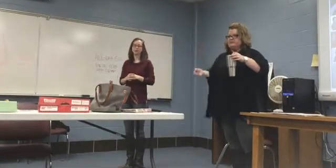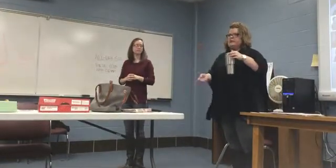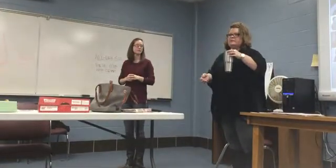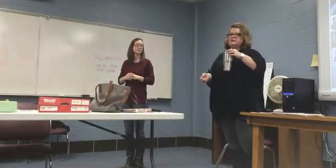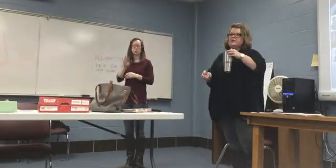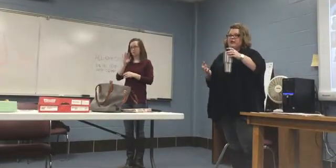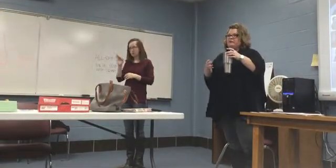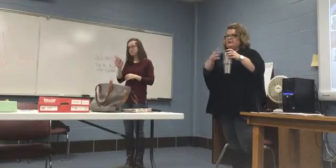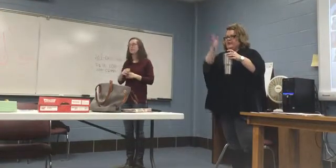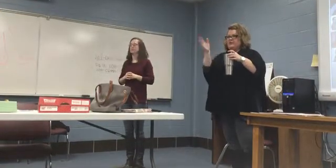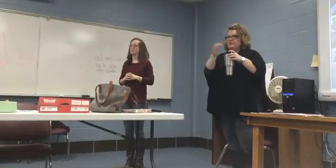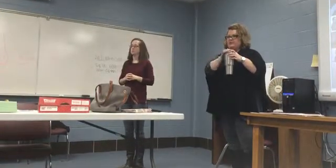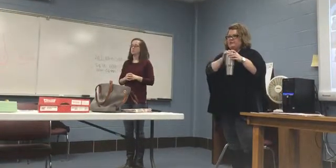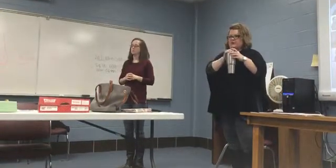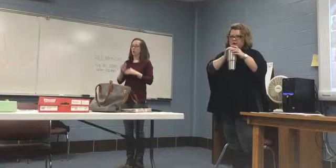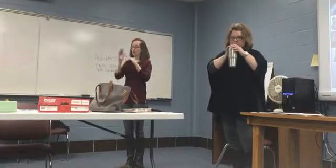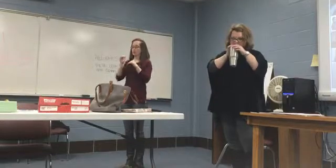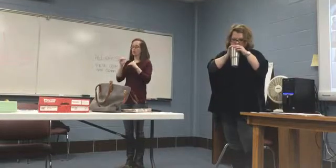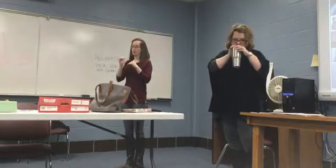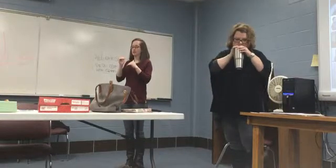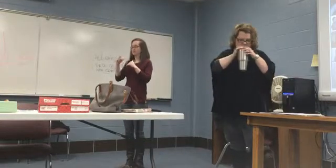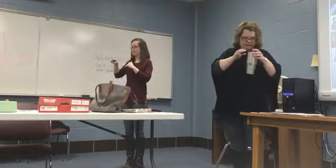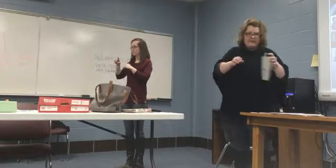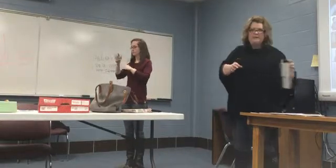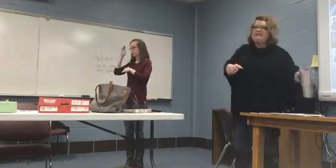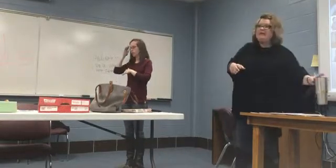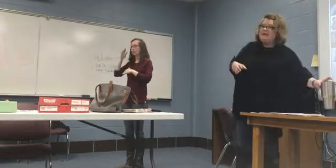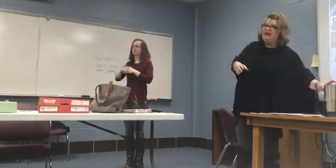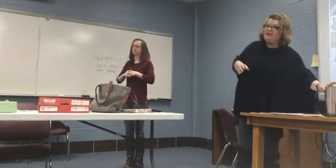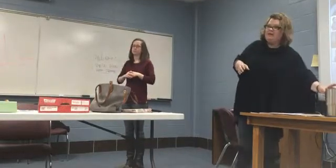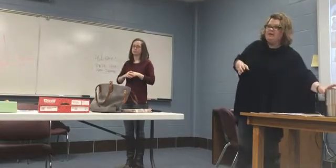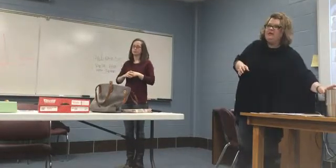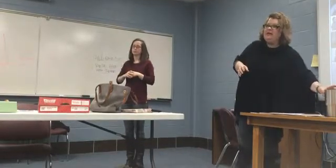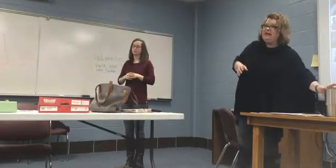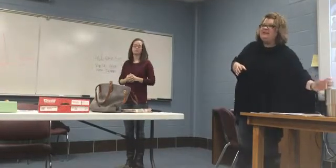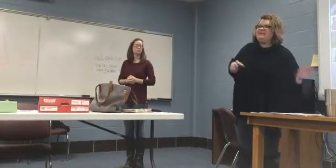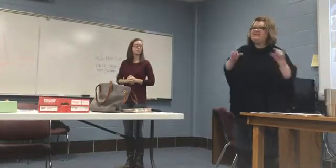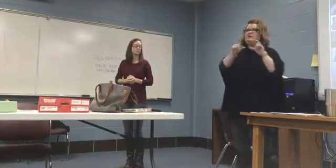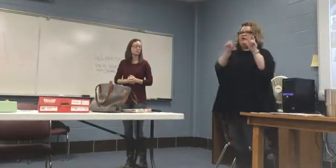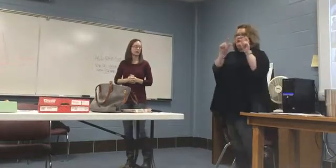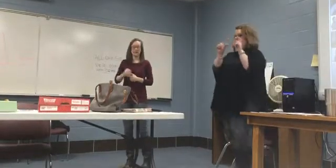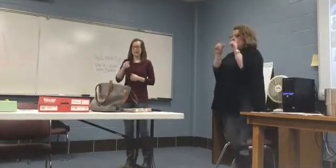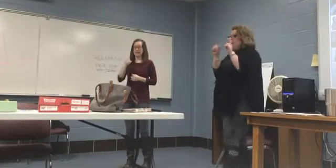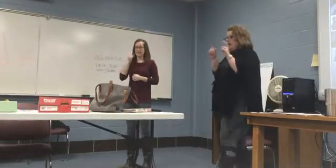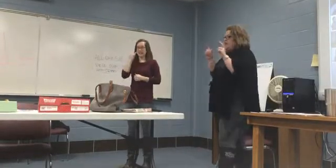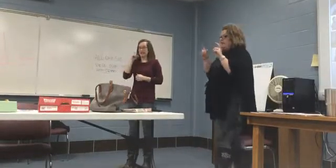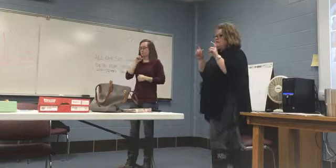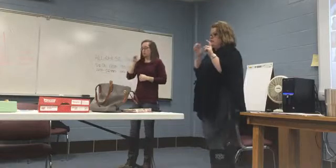spell them, and hopefully they would know what those are. Because they may not know. Of course, I got to think if they don't know what the word continent is, Emily finger